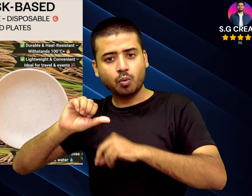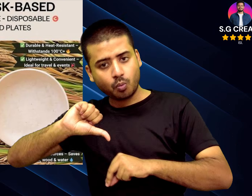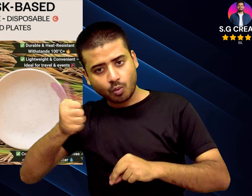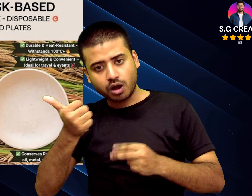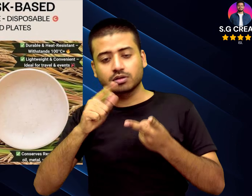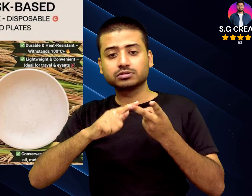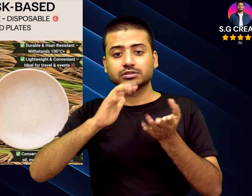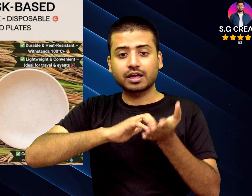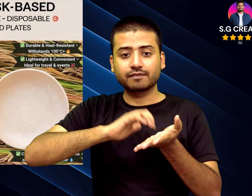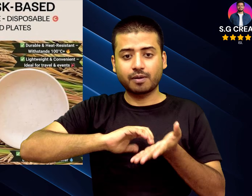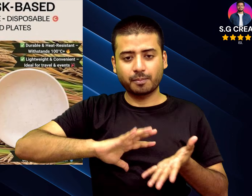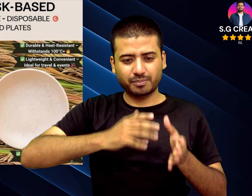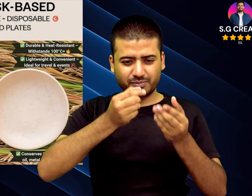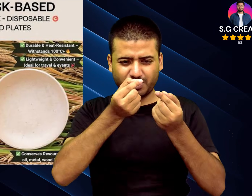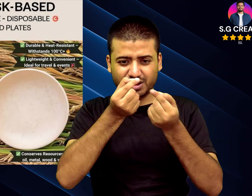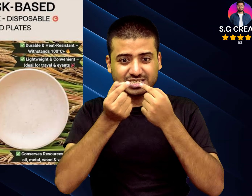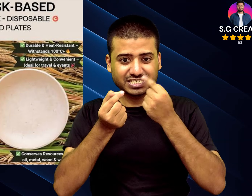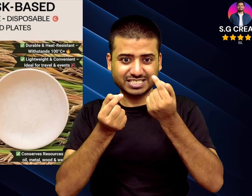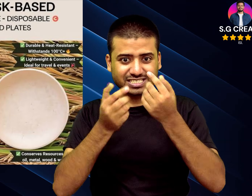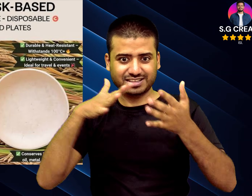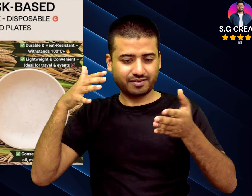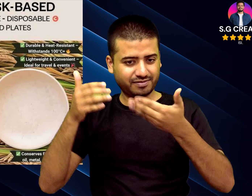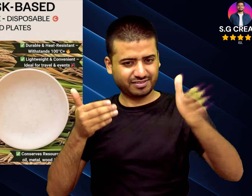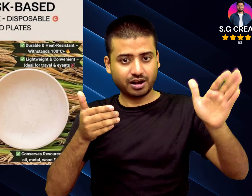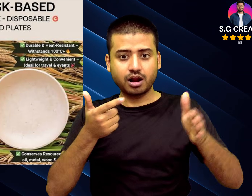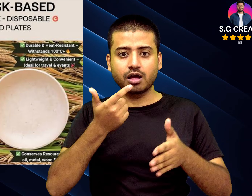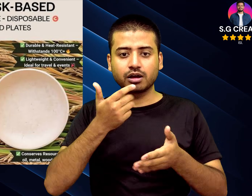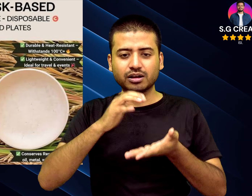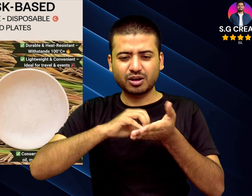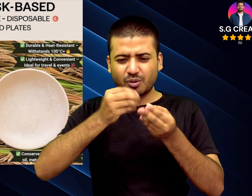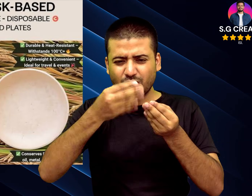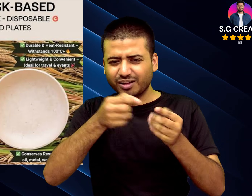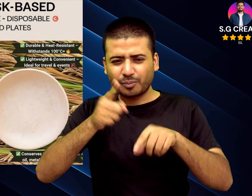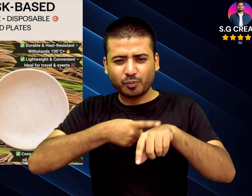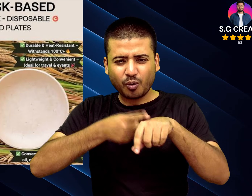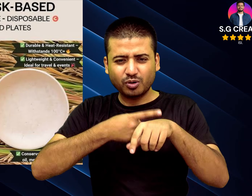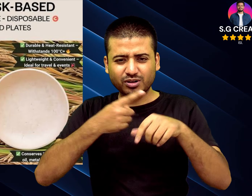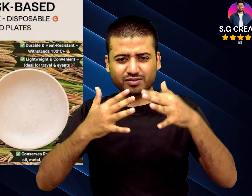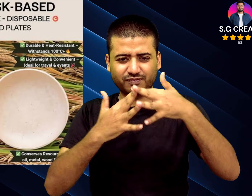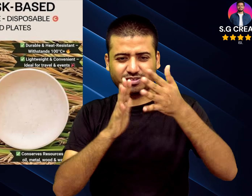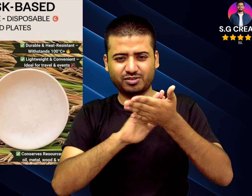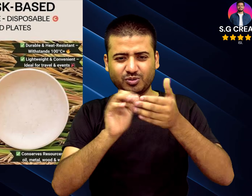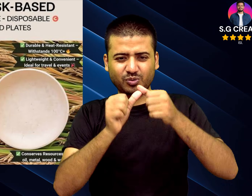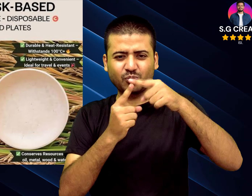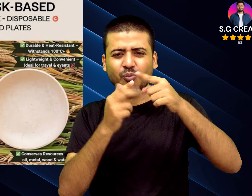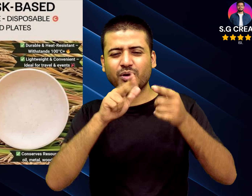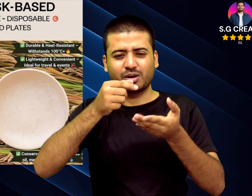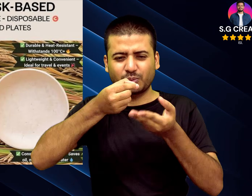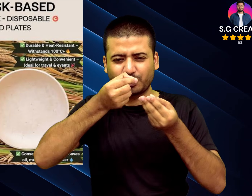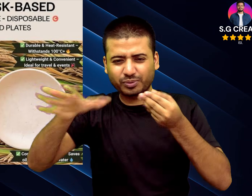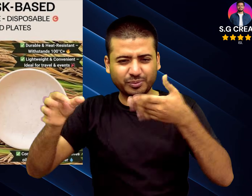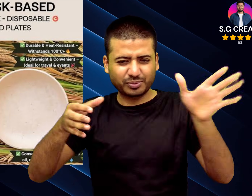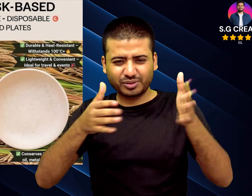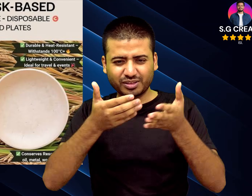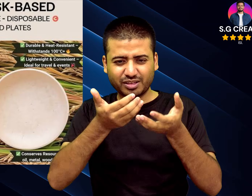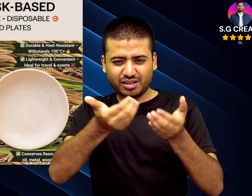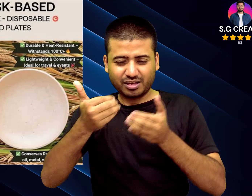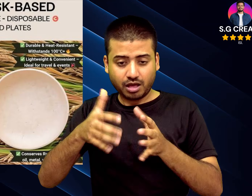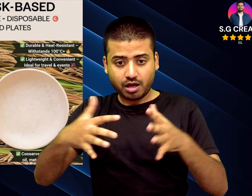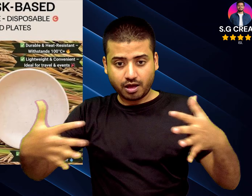collected biomass is fed through industrial sifting machines and pneumatic sorting chambers. Vibrating screens separate out heavier stones and